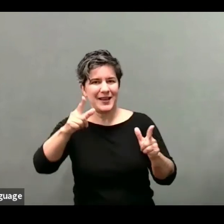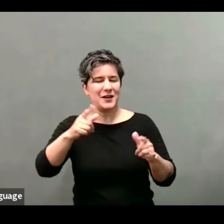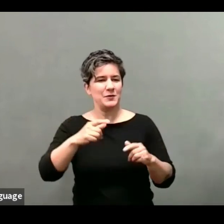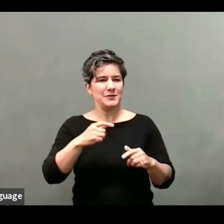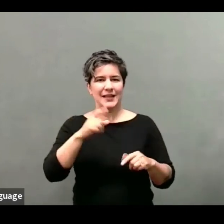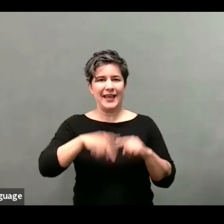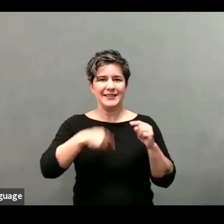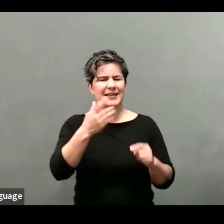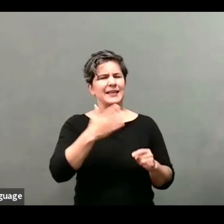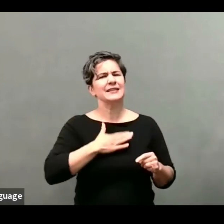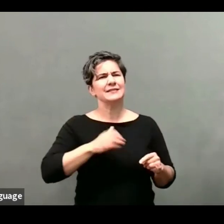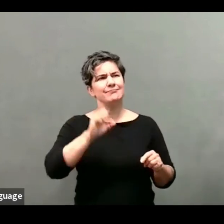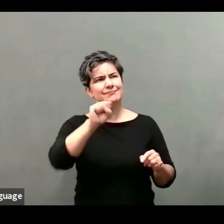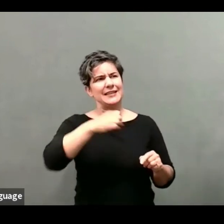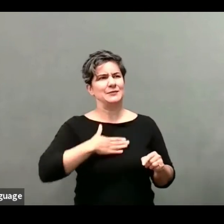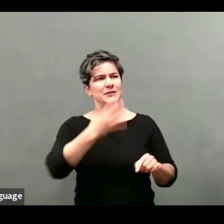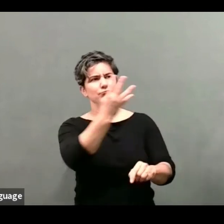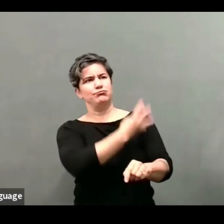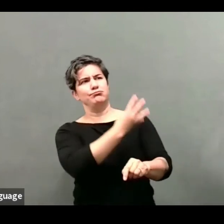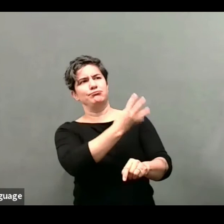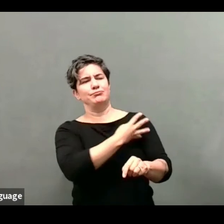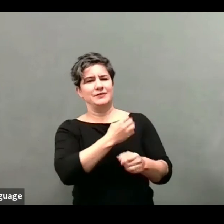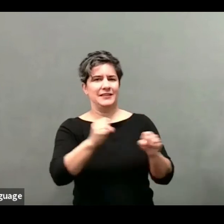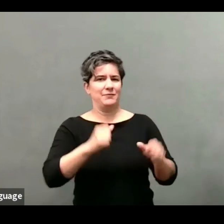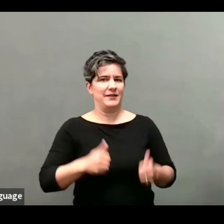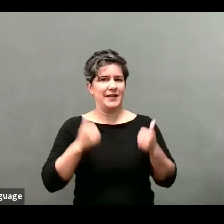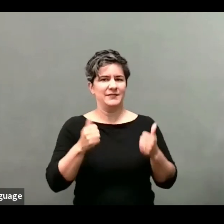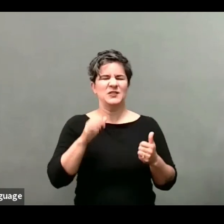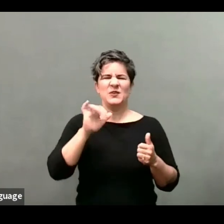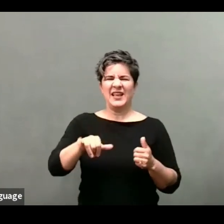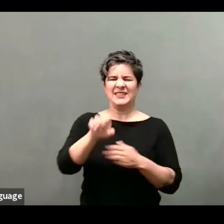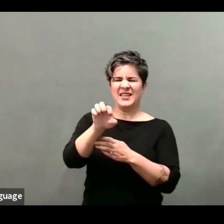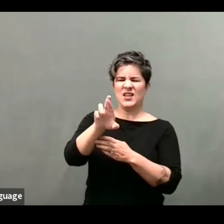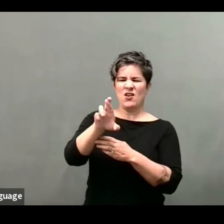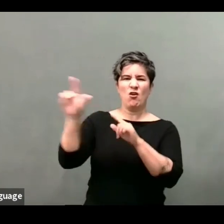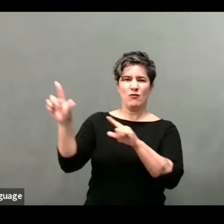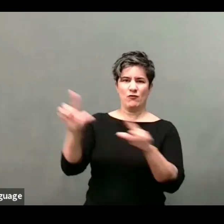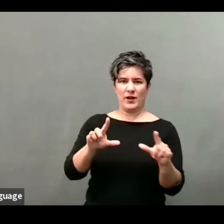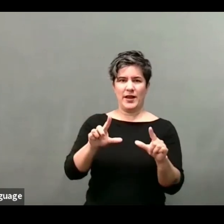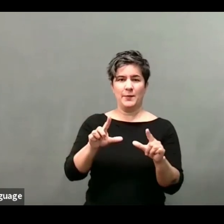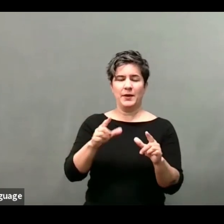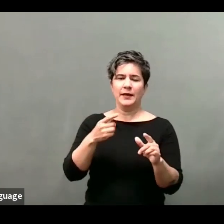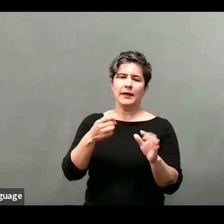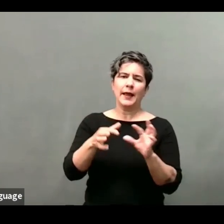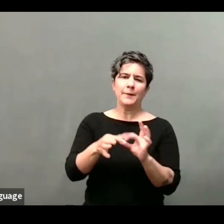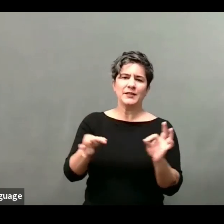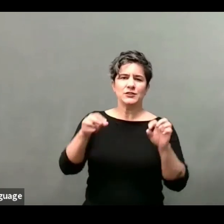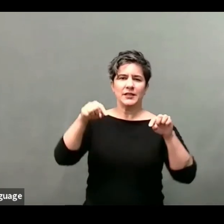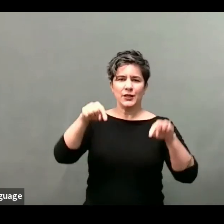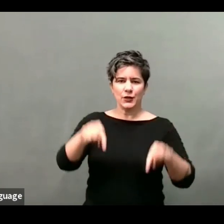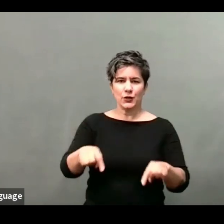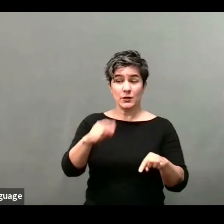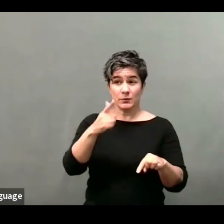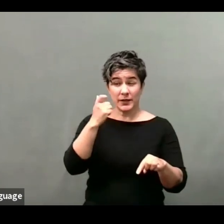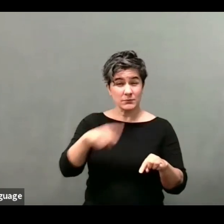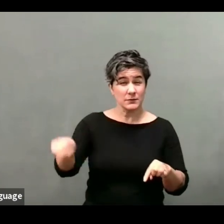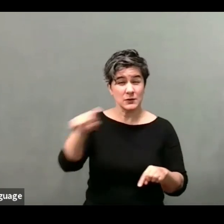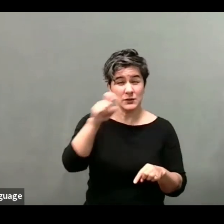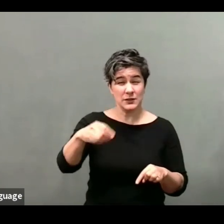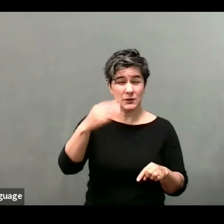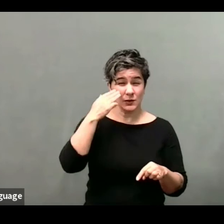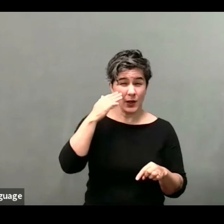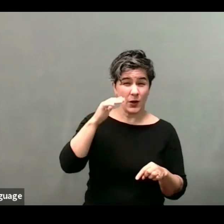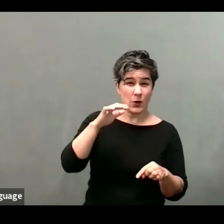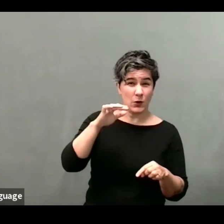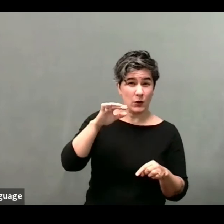blood right now. So that's a term that's used in the emergency department. And I highlight it here not because you need to know the real nuts